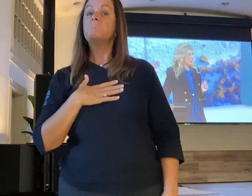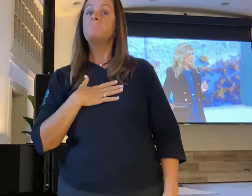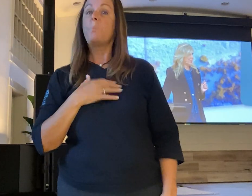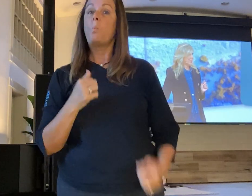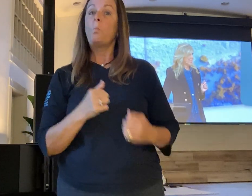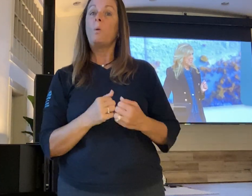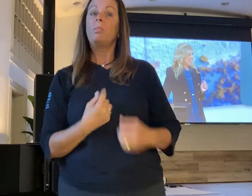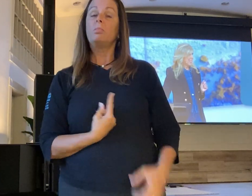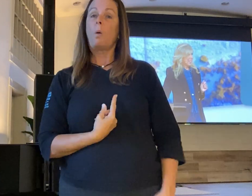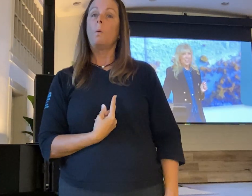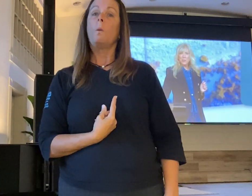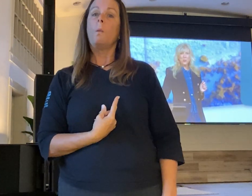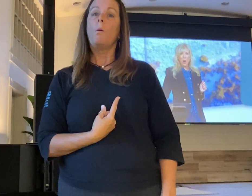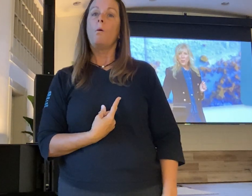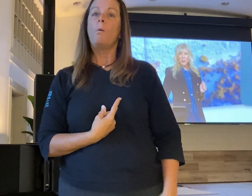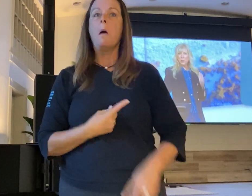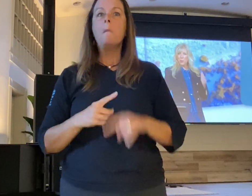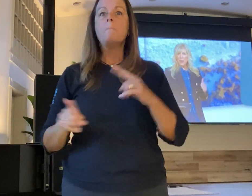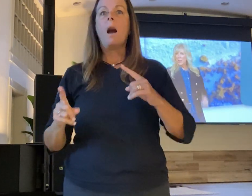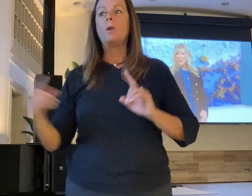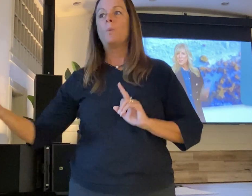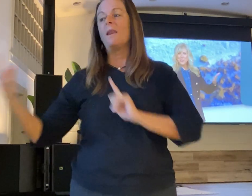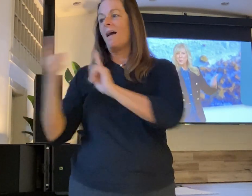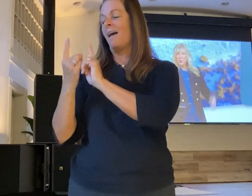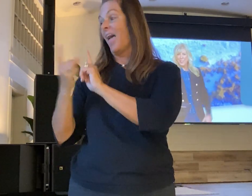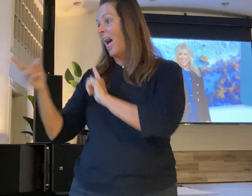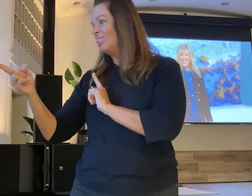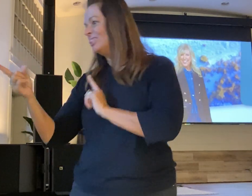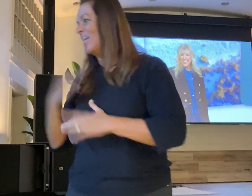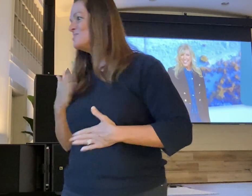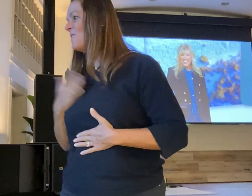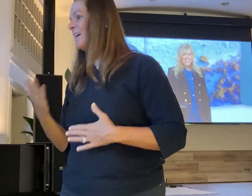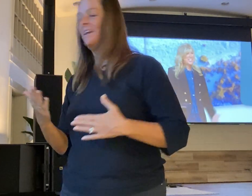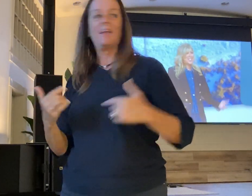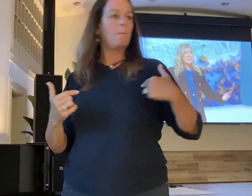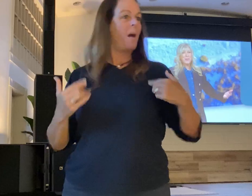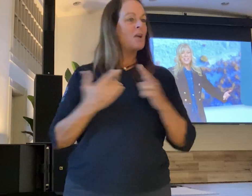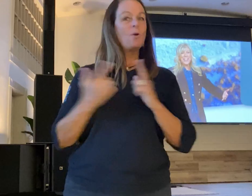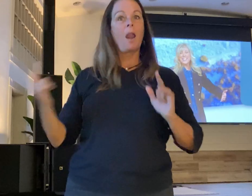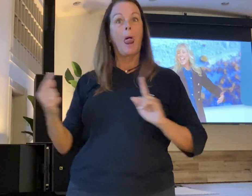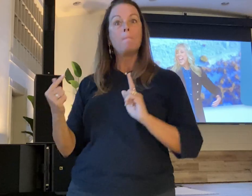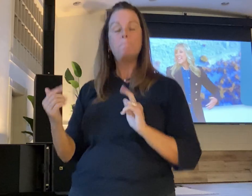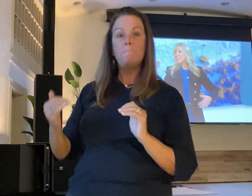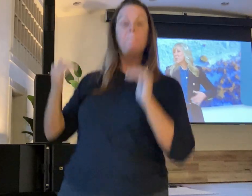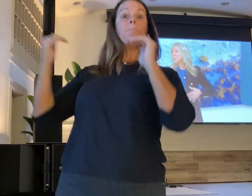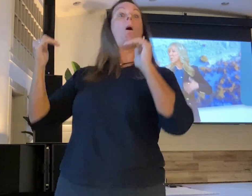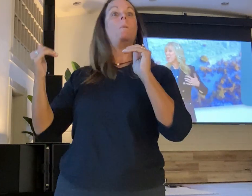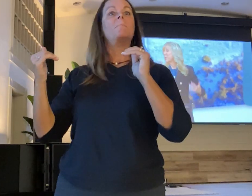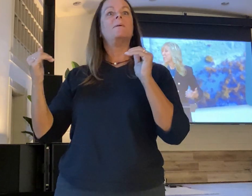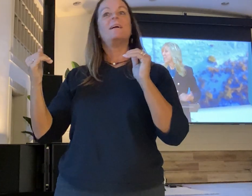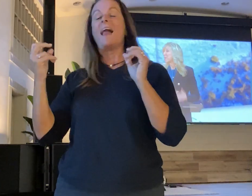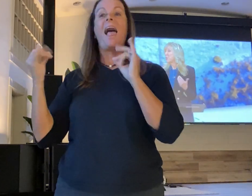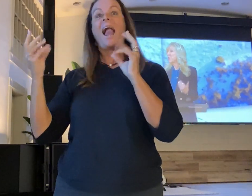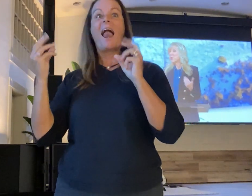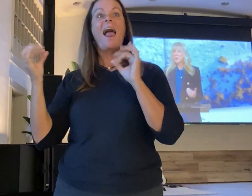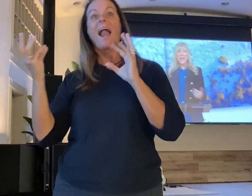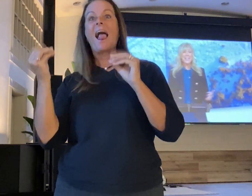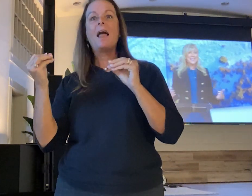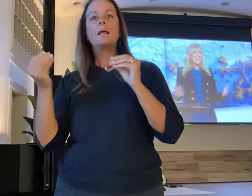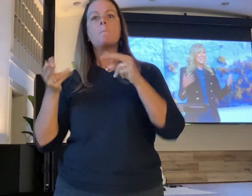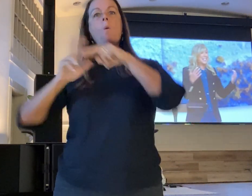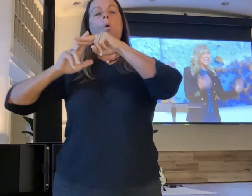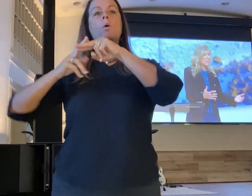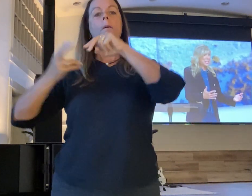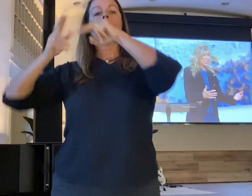what's right with you. It's not what's wrong with you, it's what's right. Your signal's working. Your signal's working, and what's right with you is that